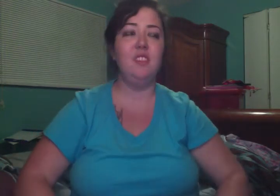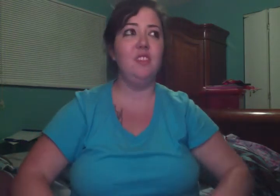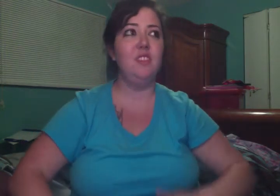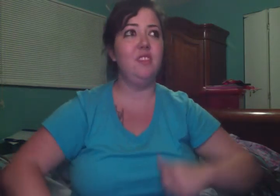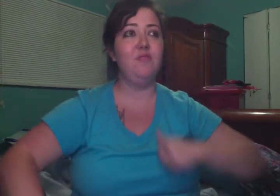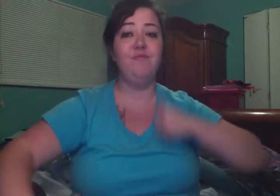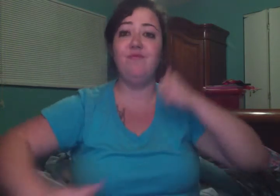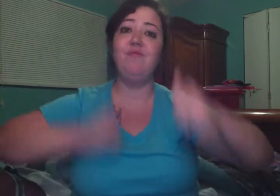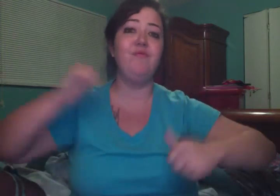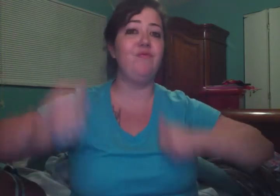Yo,